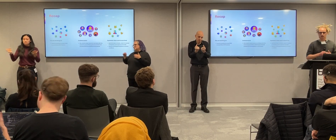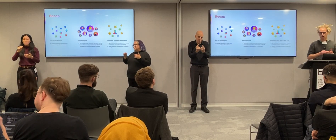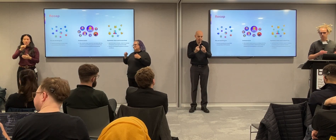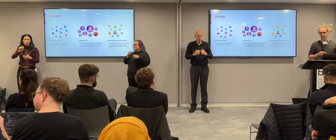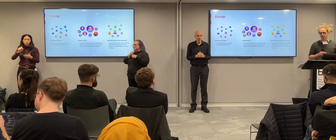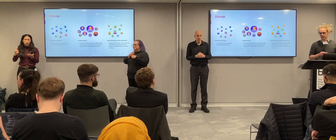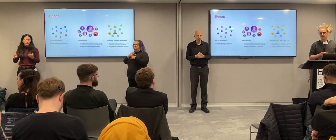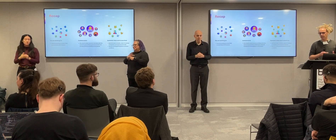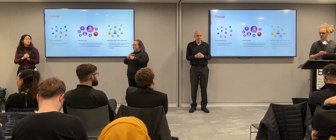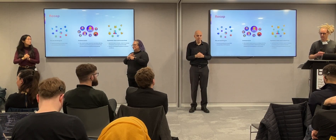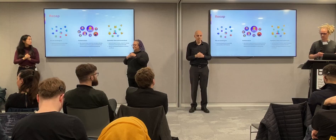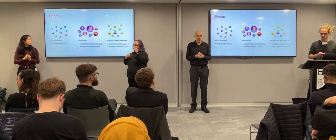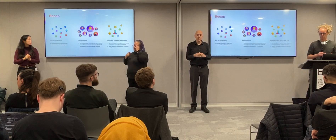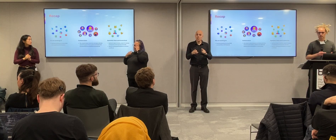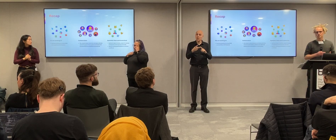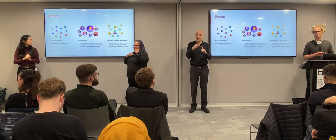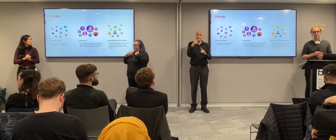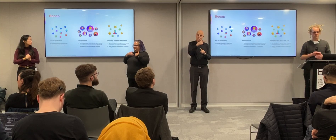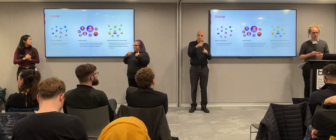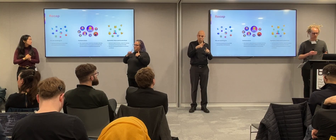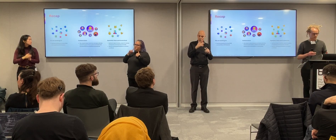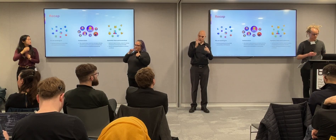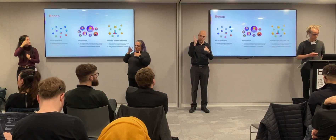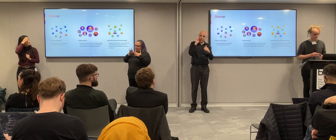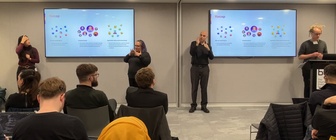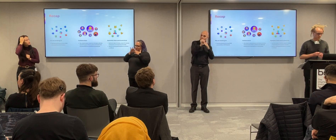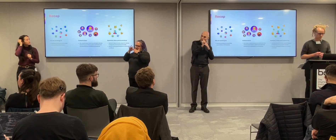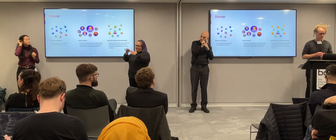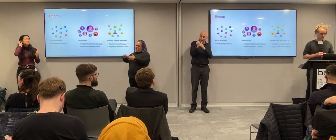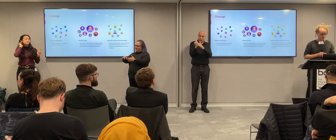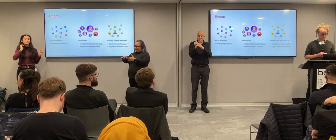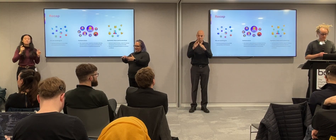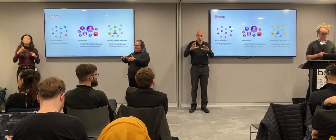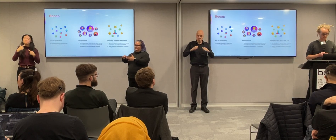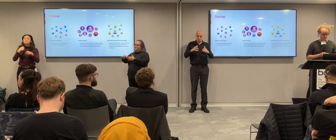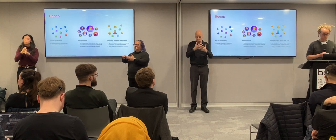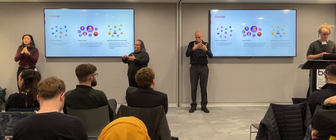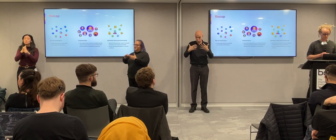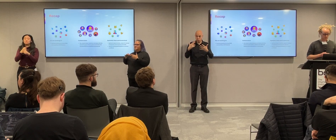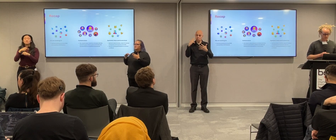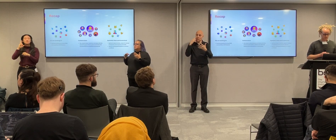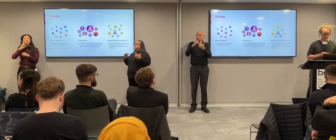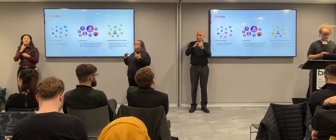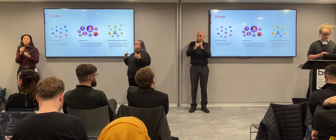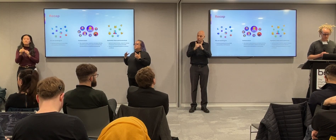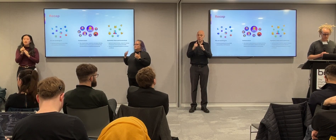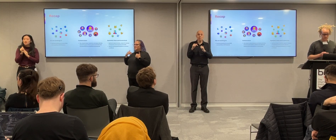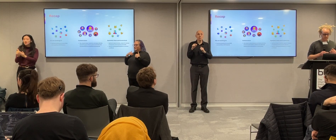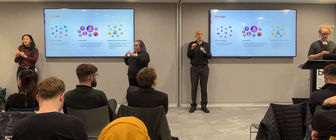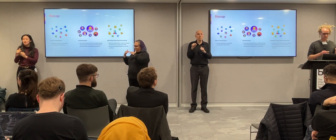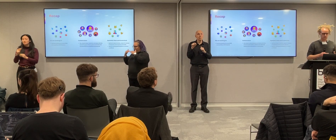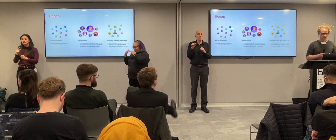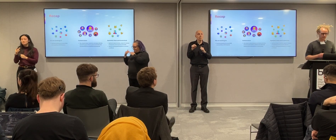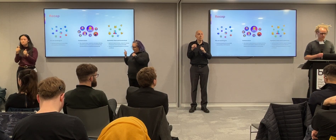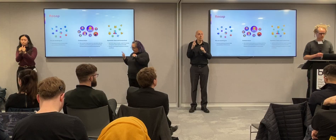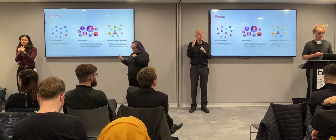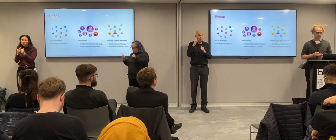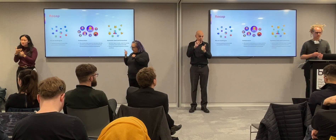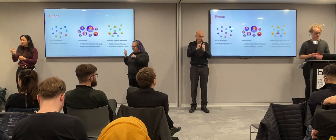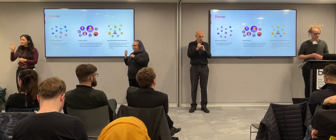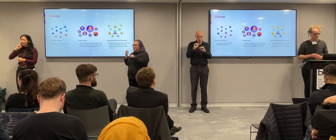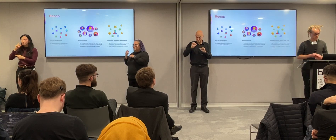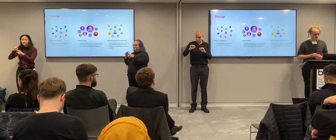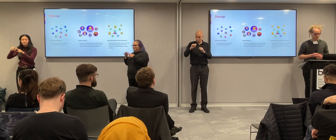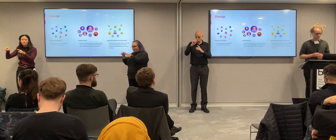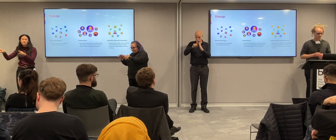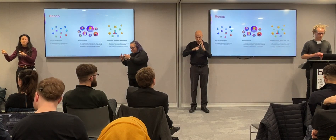We are operating in a deaf-led fashion. We have a lot of deaf colleagues, and they lead these